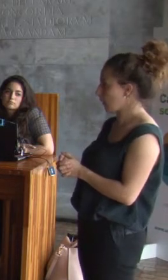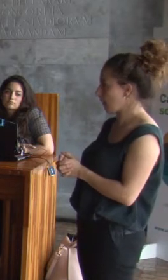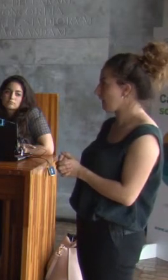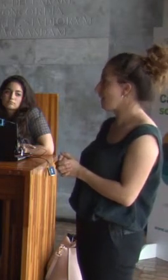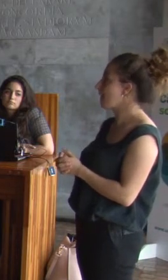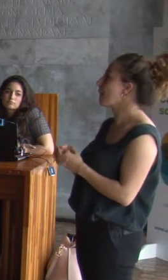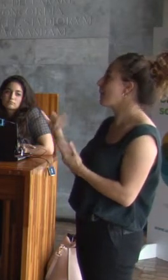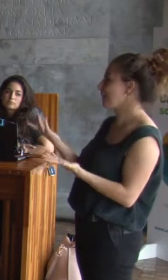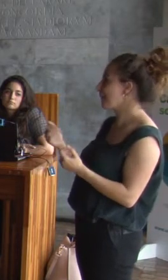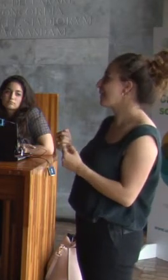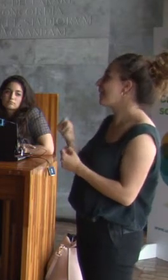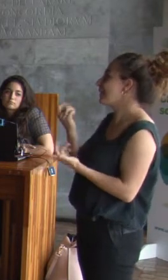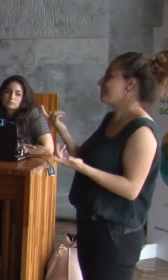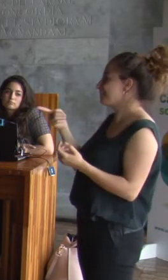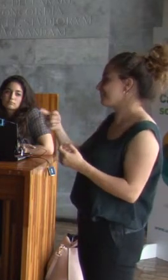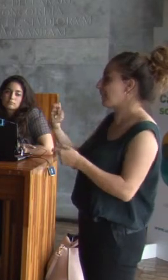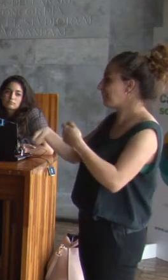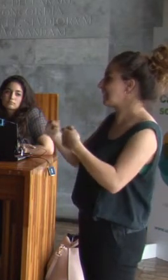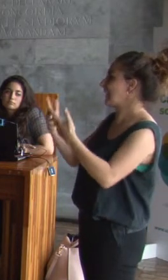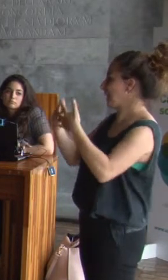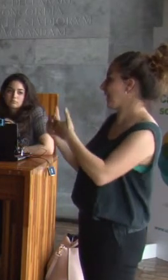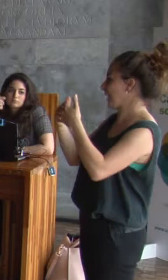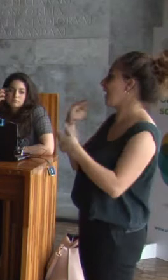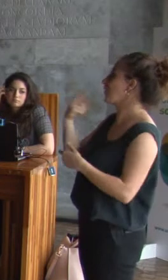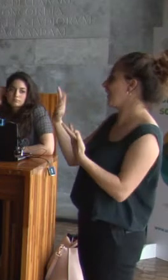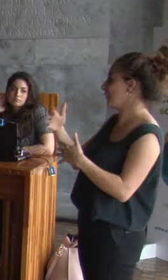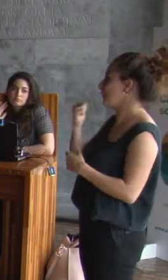So apologies to Mr. Trump, he's wrong.